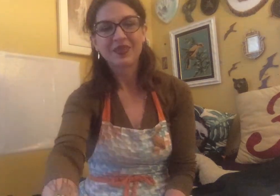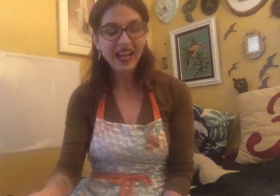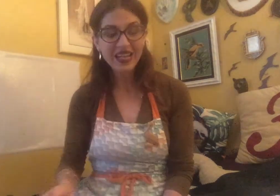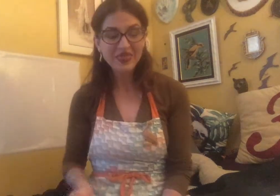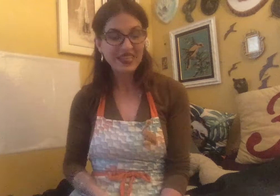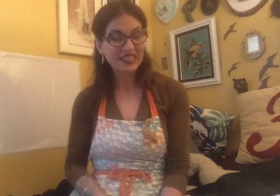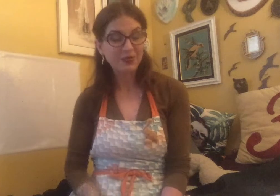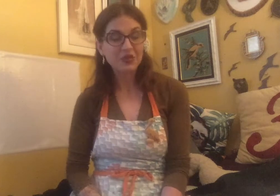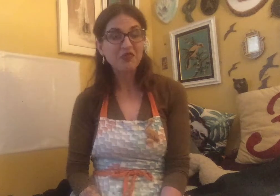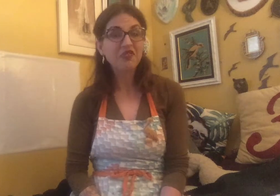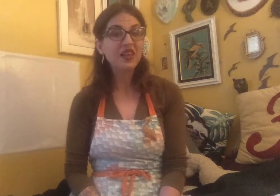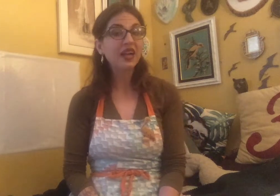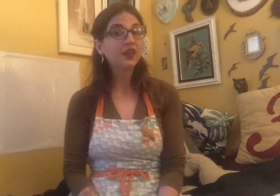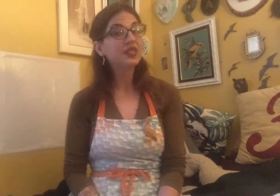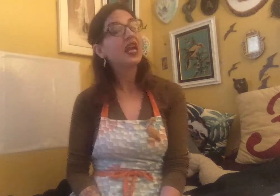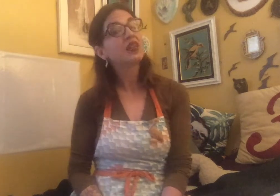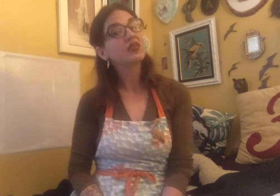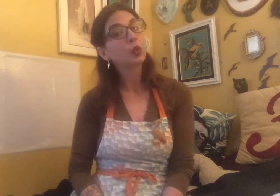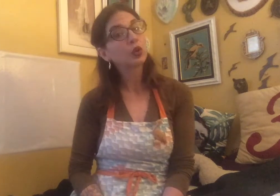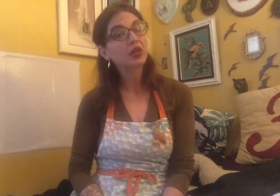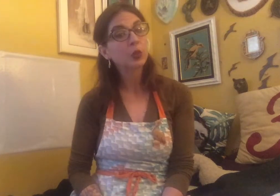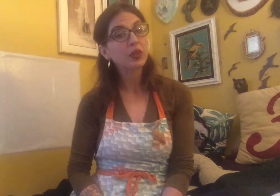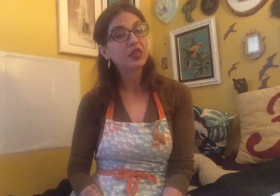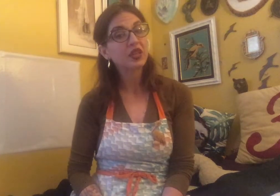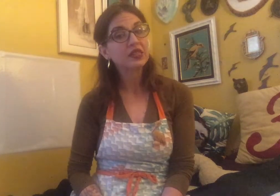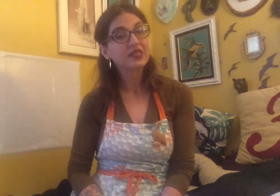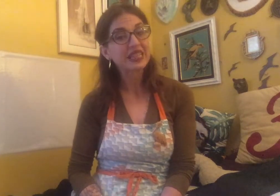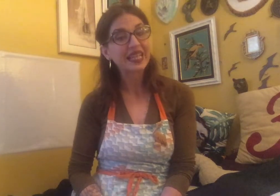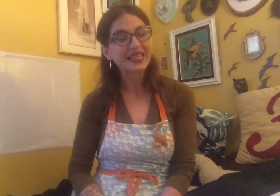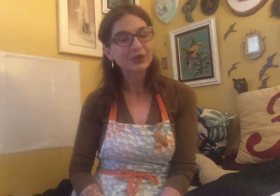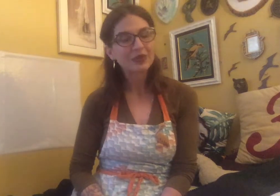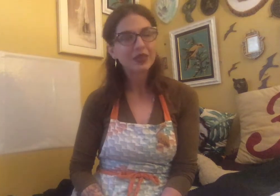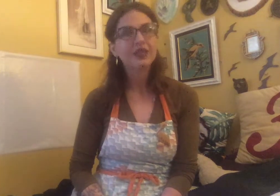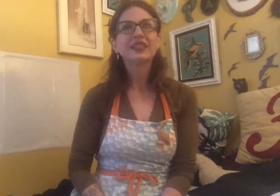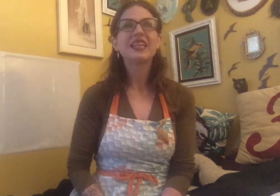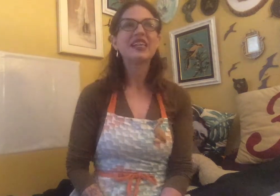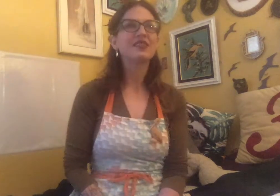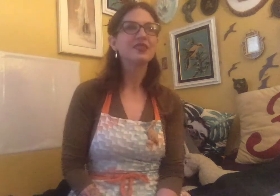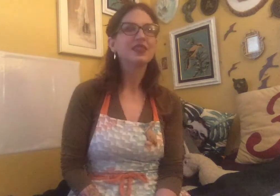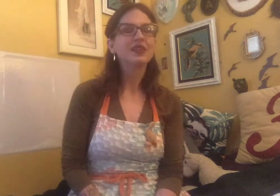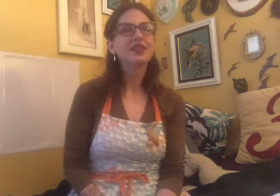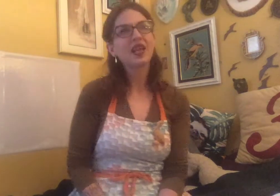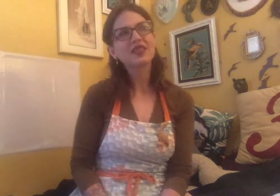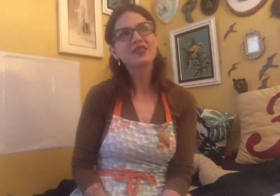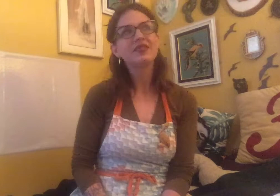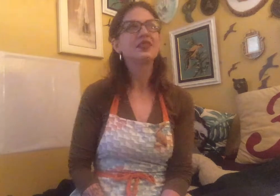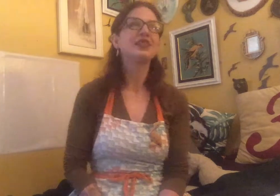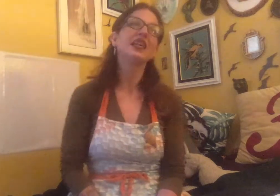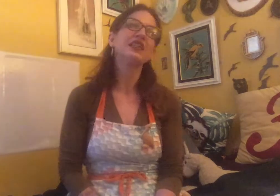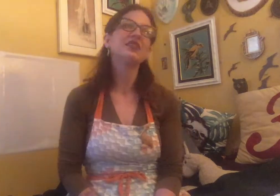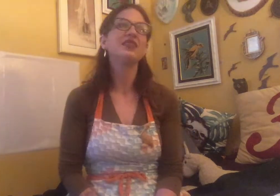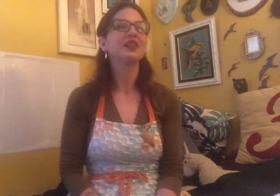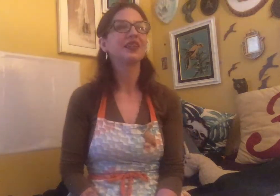I think it's been very nice working with y'all today. Nice, nice, nice,